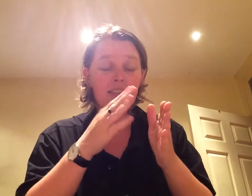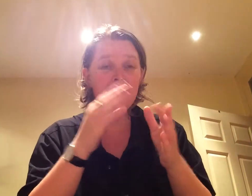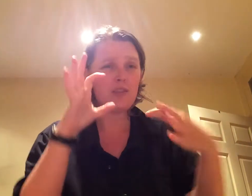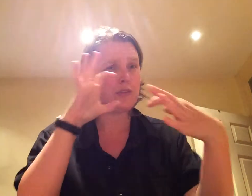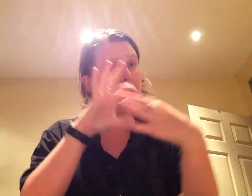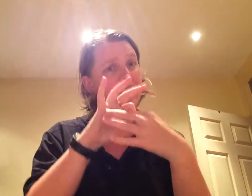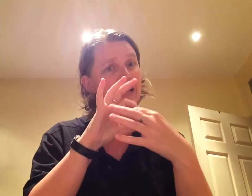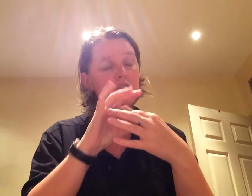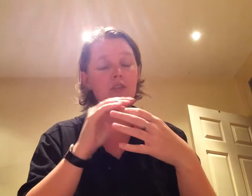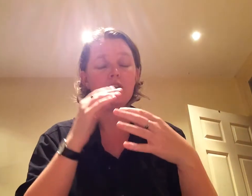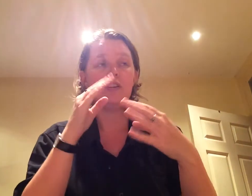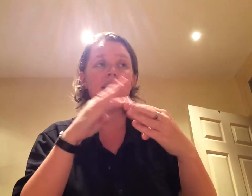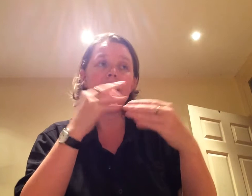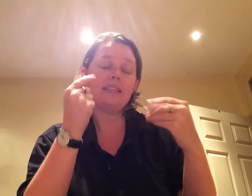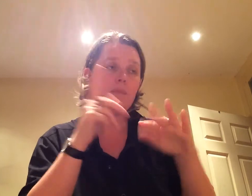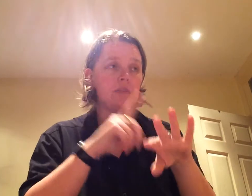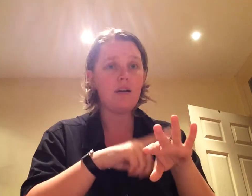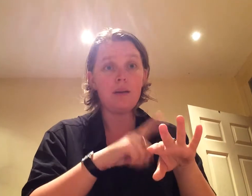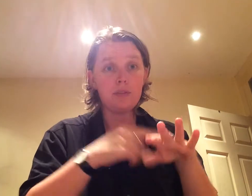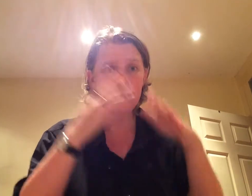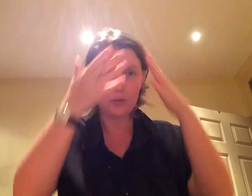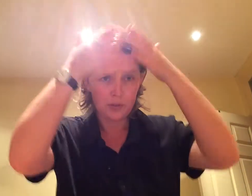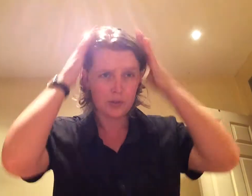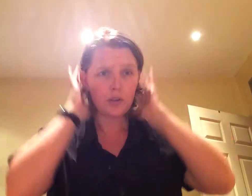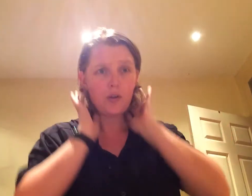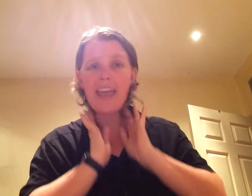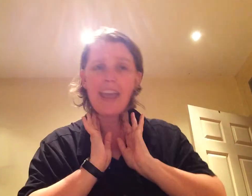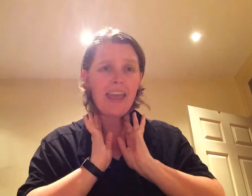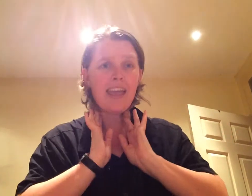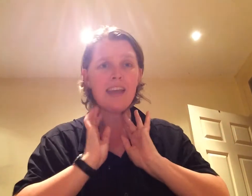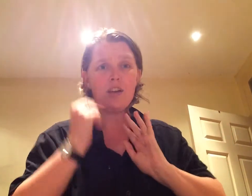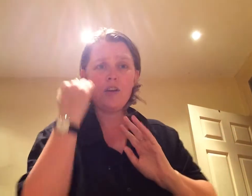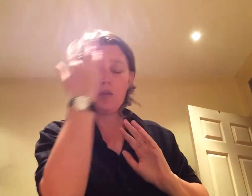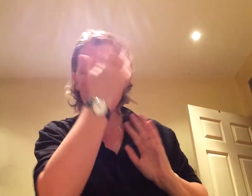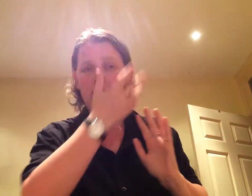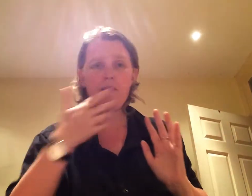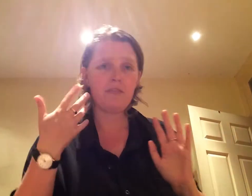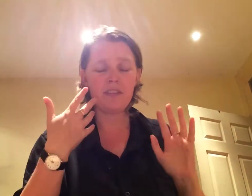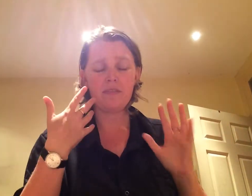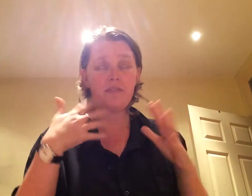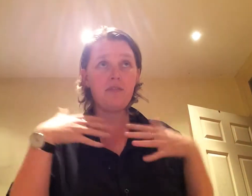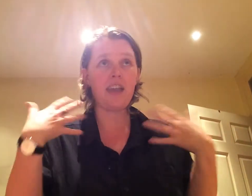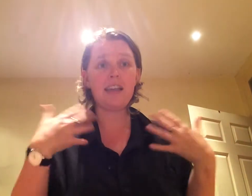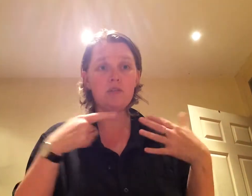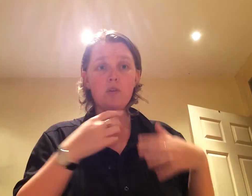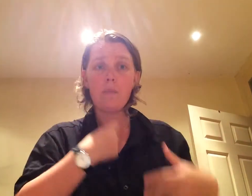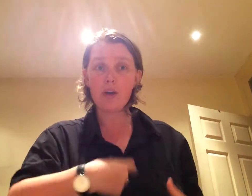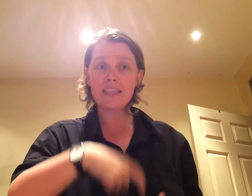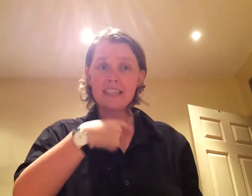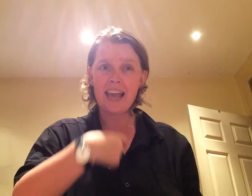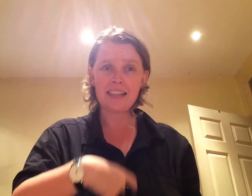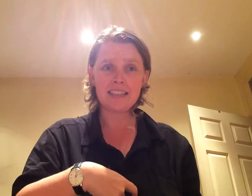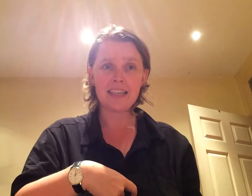that is sort of linked to sometimes to your hair or your face or your